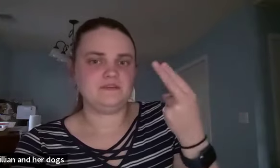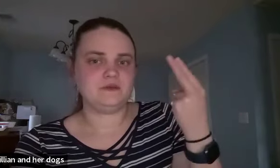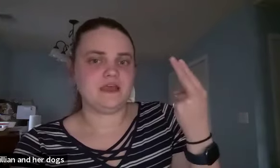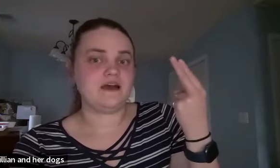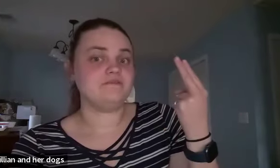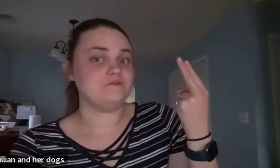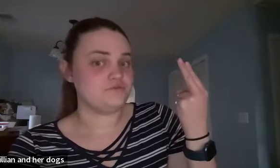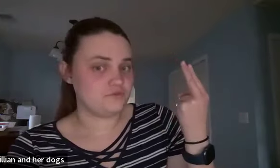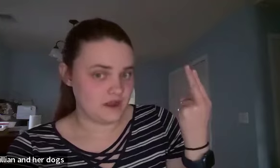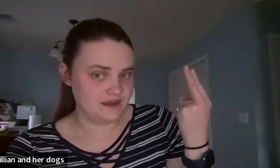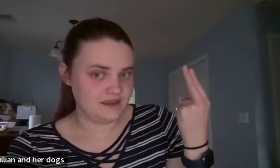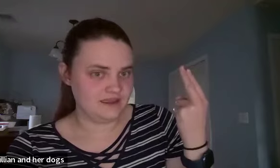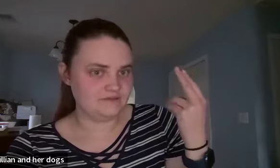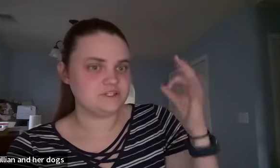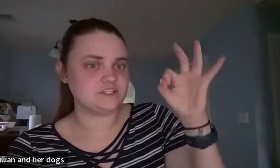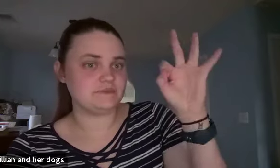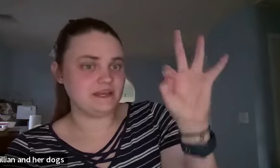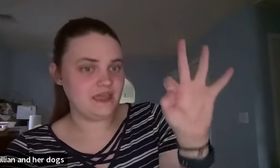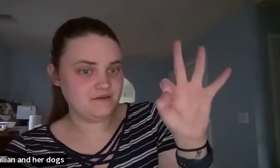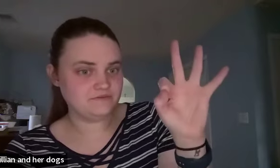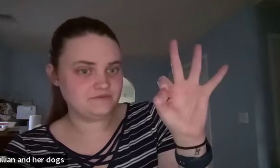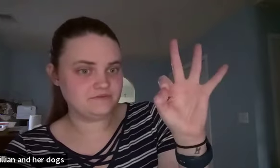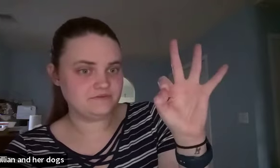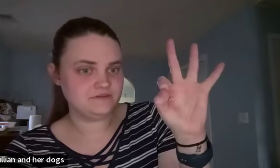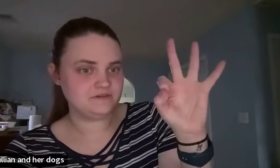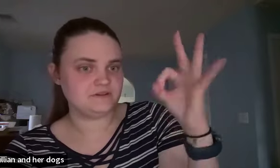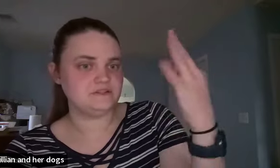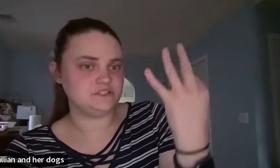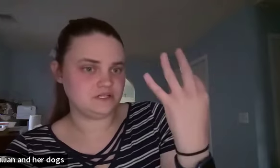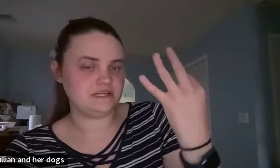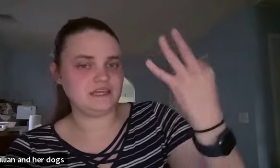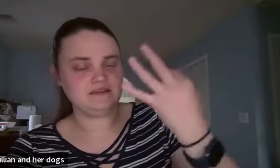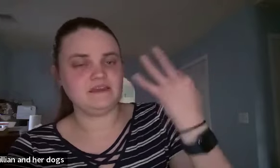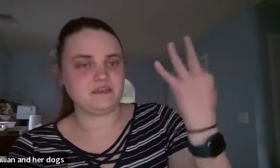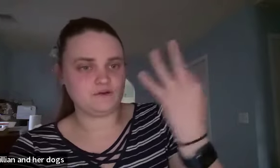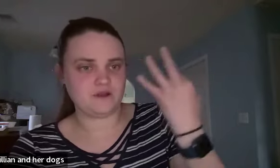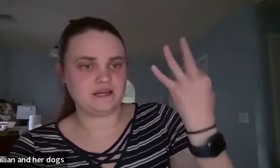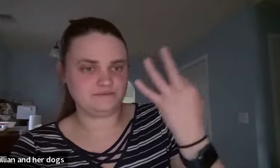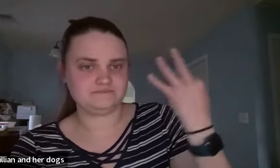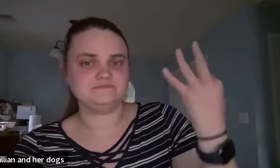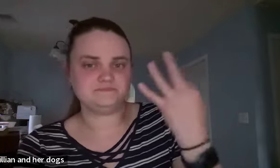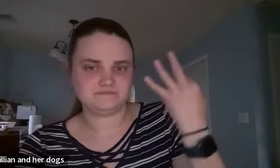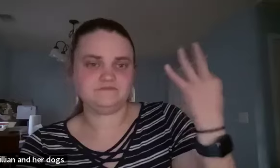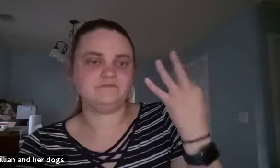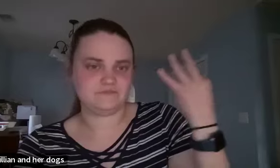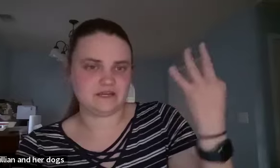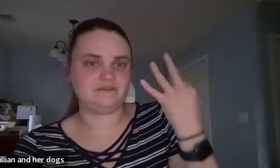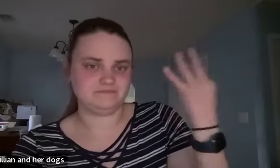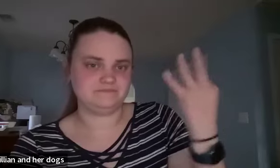Then we have Friday, which is going to be an F. Turn it again and then go Friday. Friday.